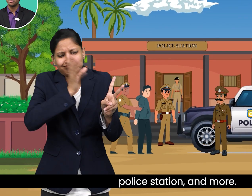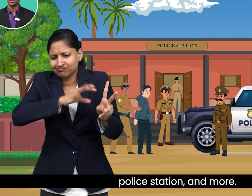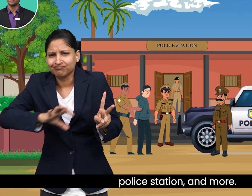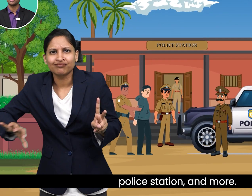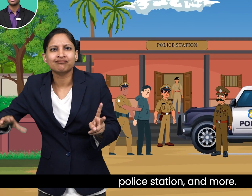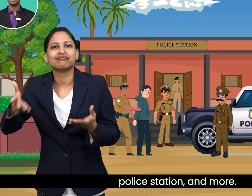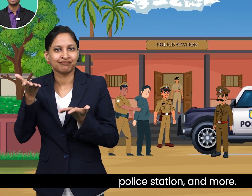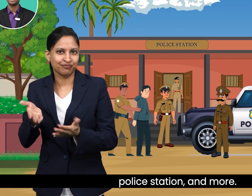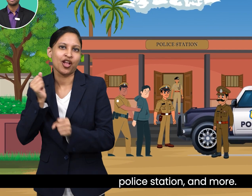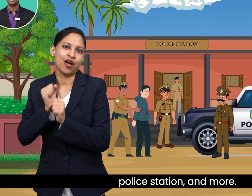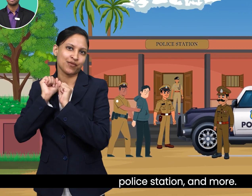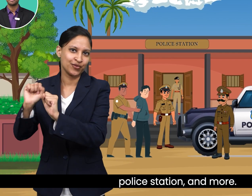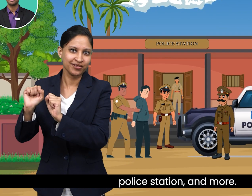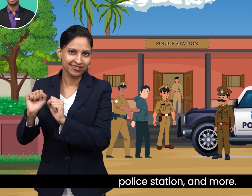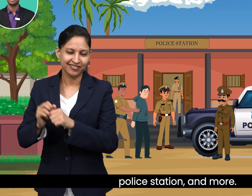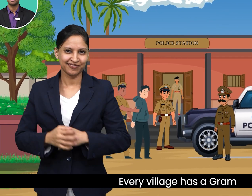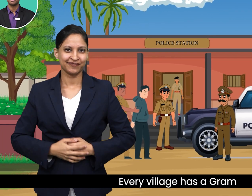station, and more.